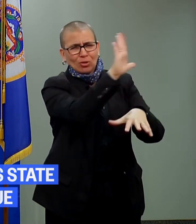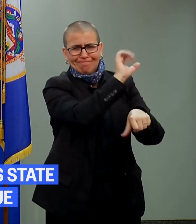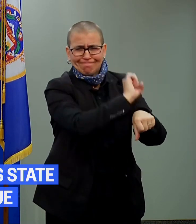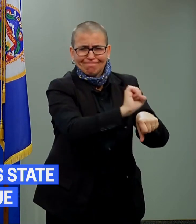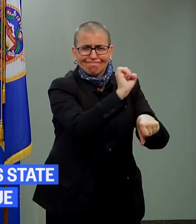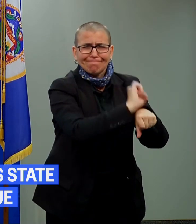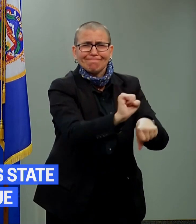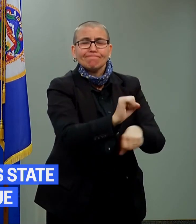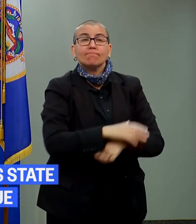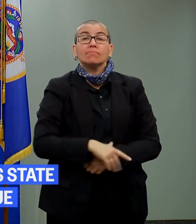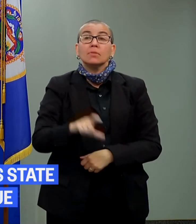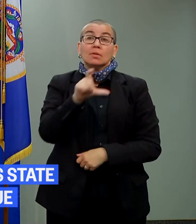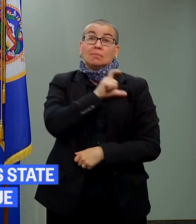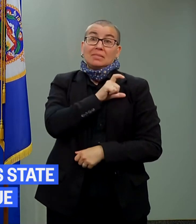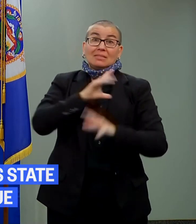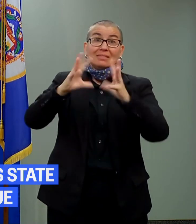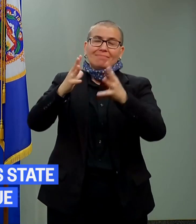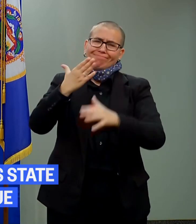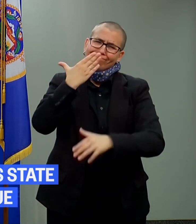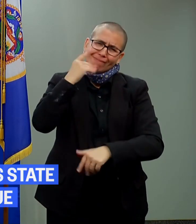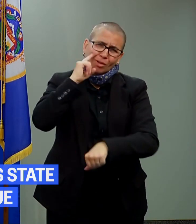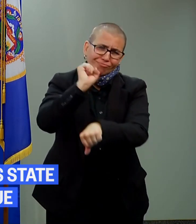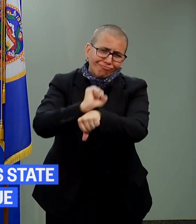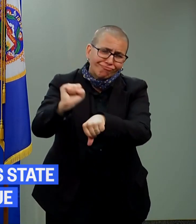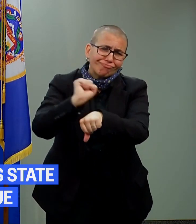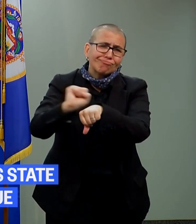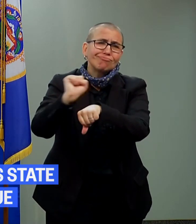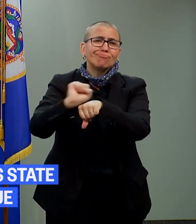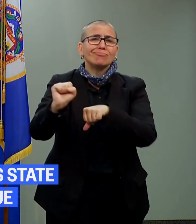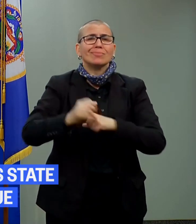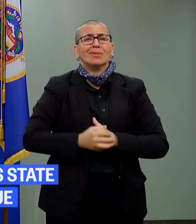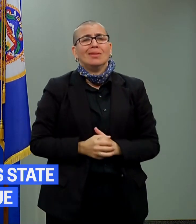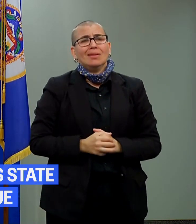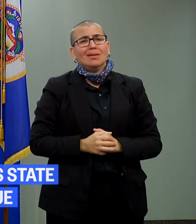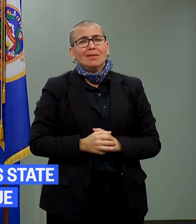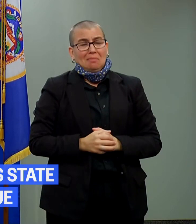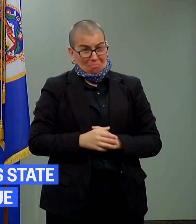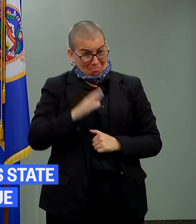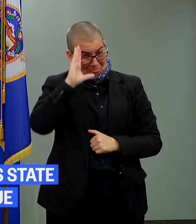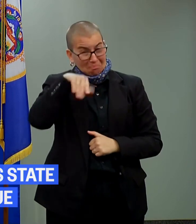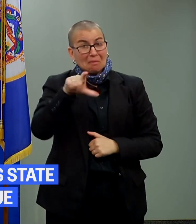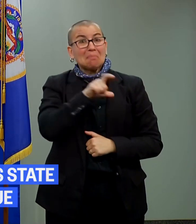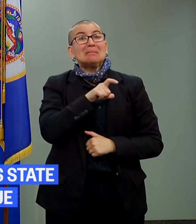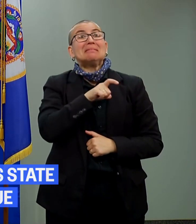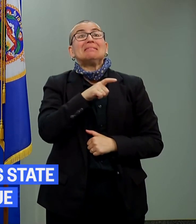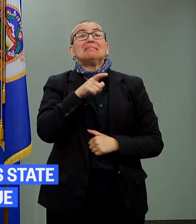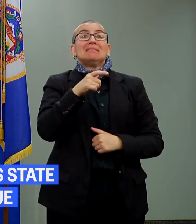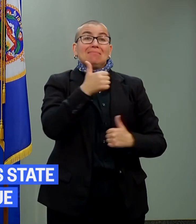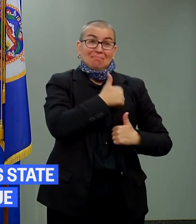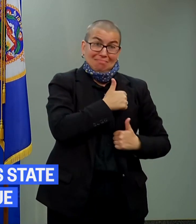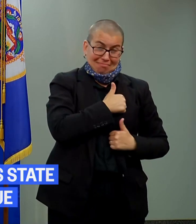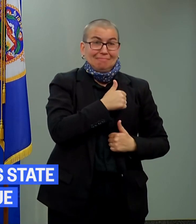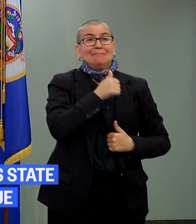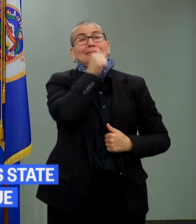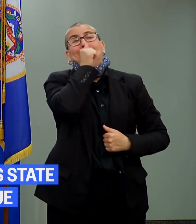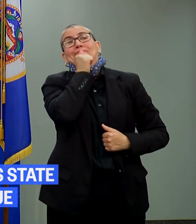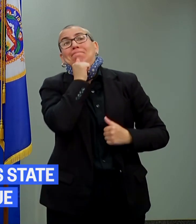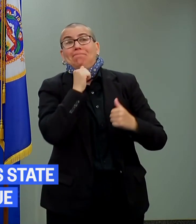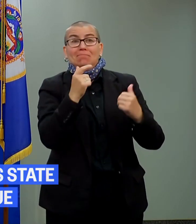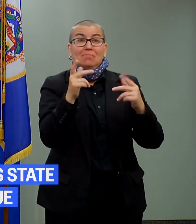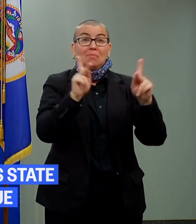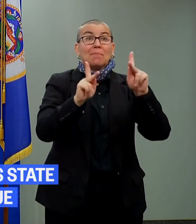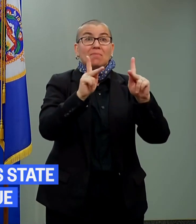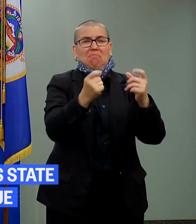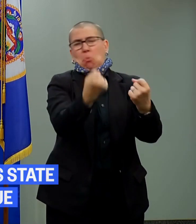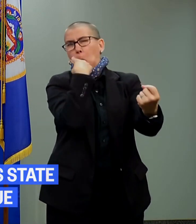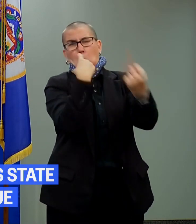conditions, sometimes with bottles, sometimes with rocks hurled at them. I know that they have to stand as a